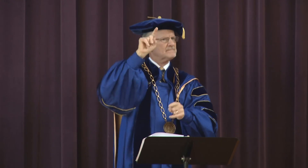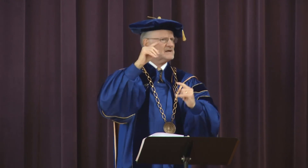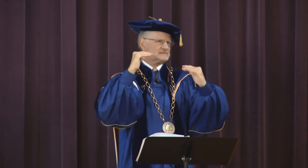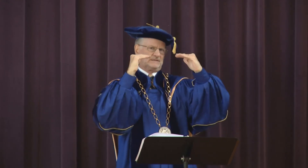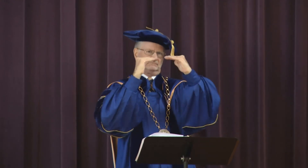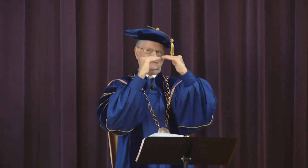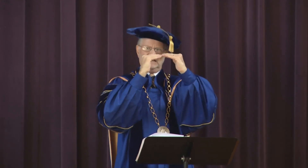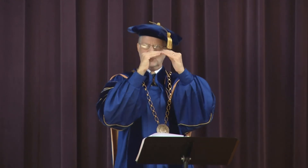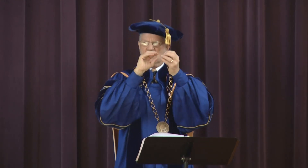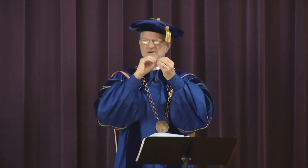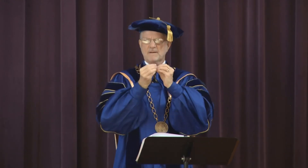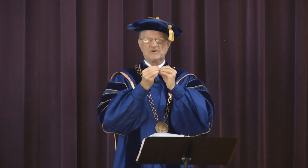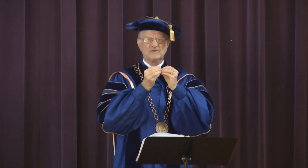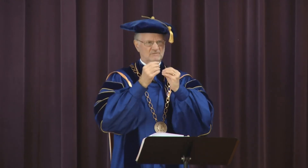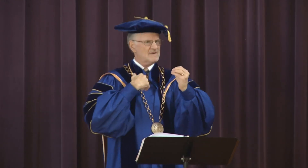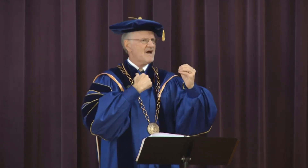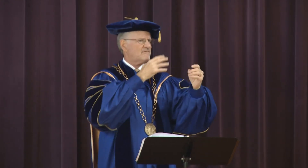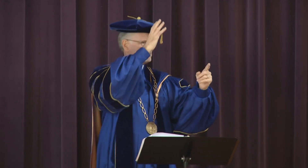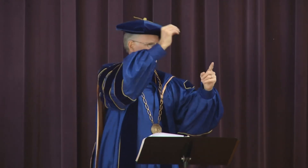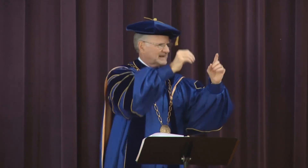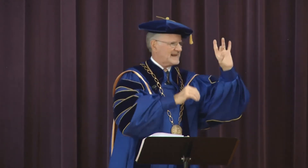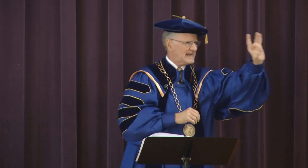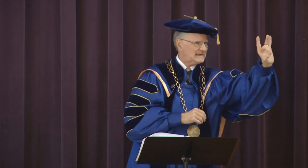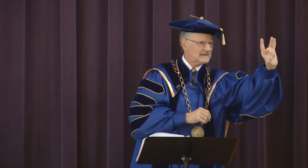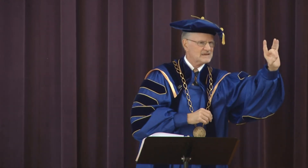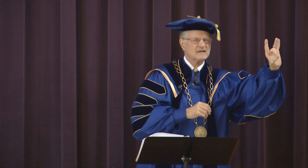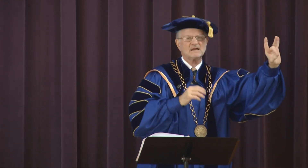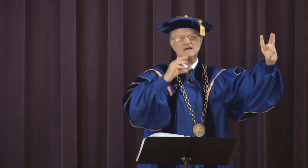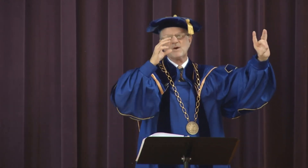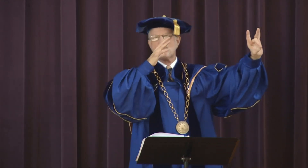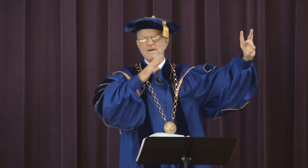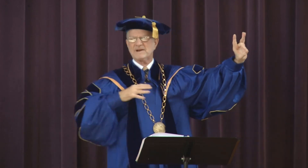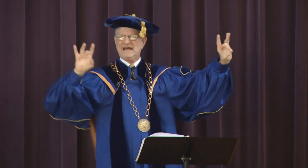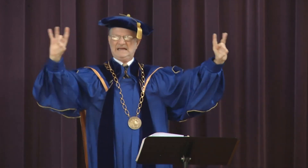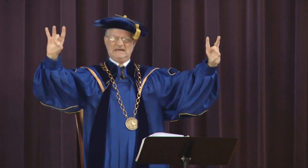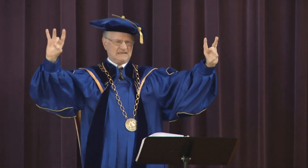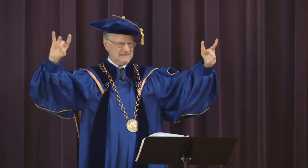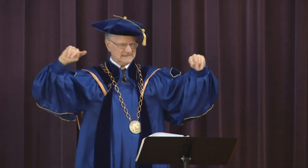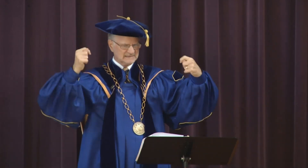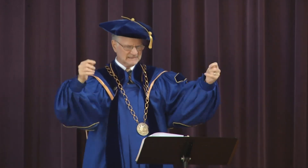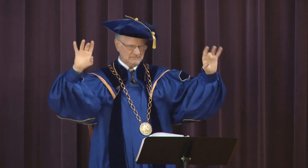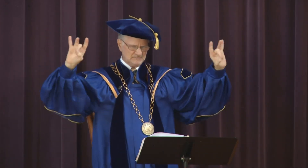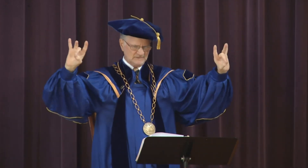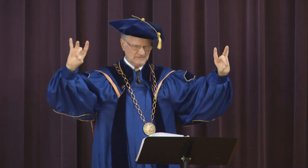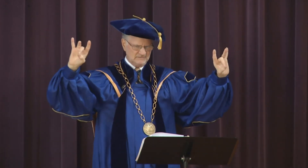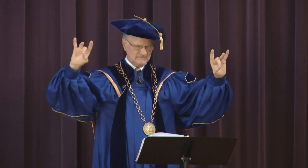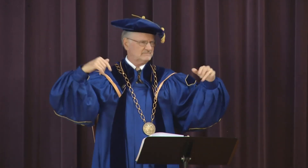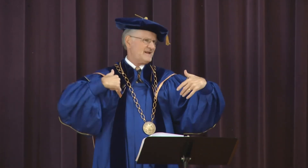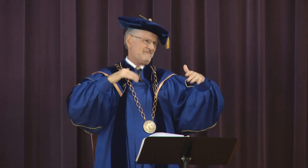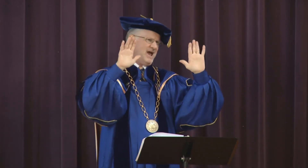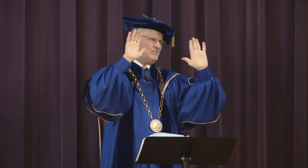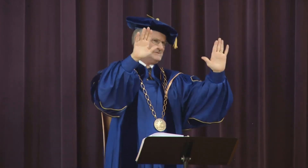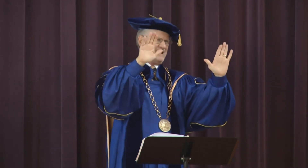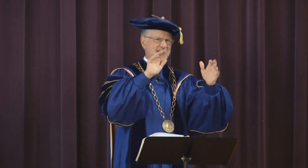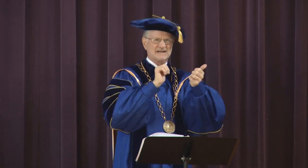And now, because of Title IX, that requires that we have equal number of sporting engagements for both men and women. So we have